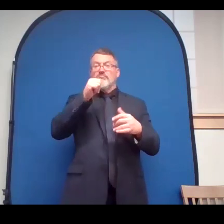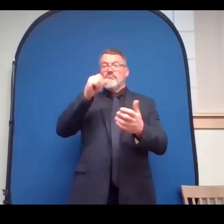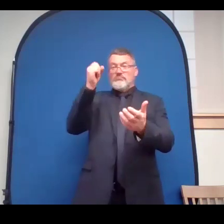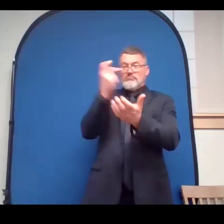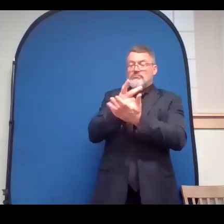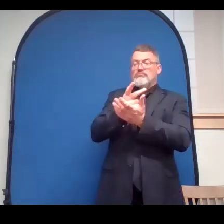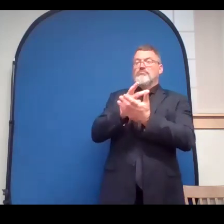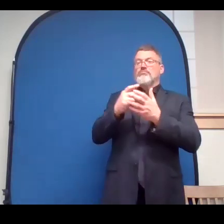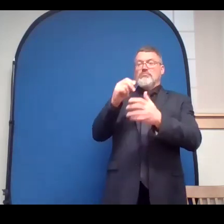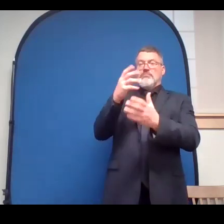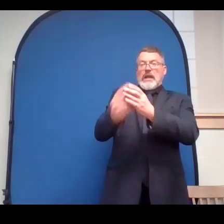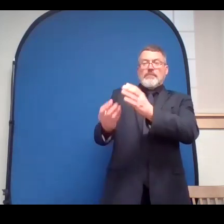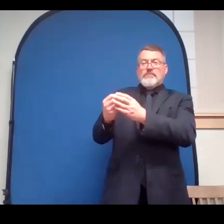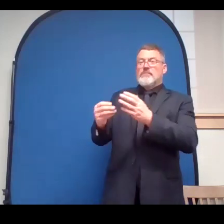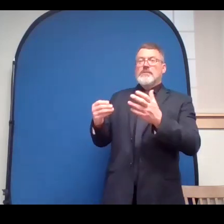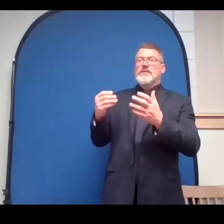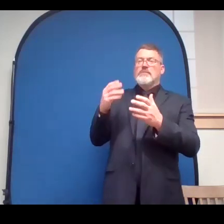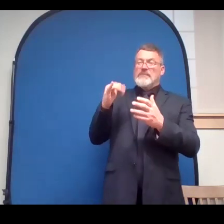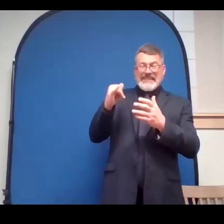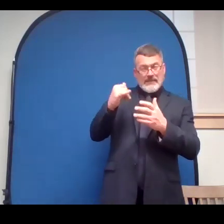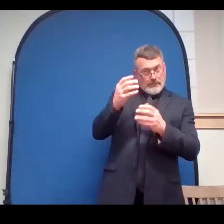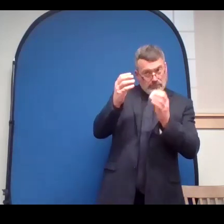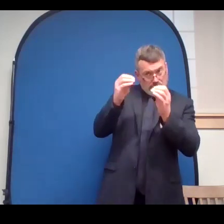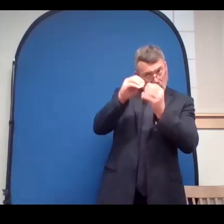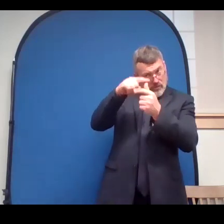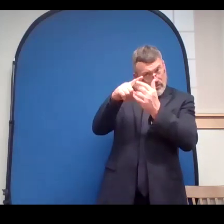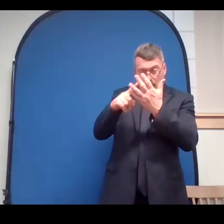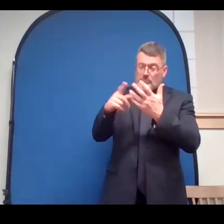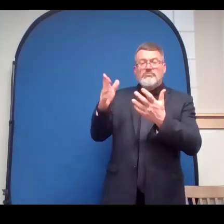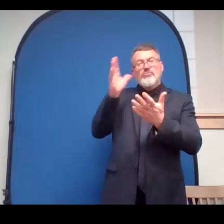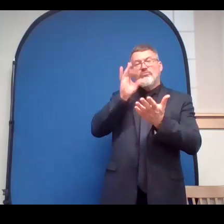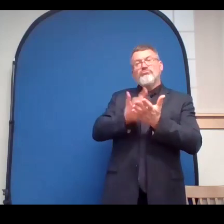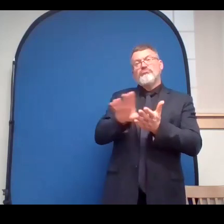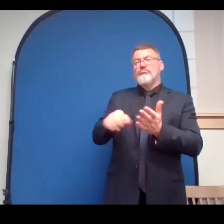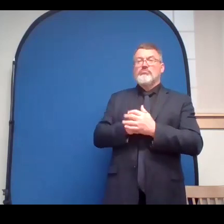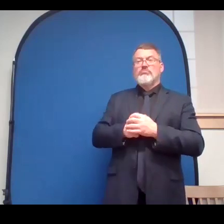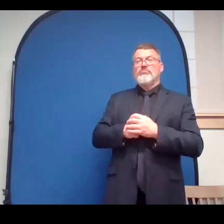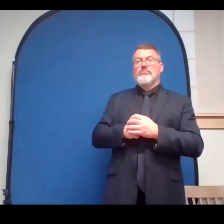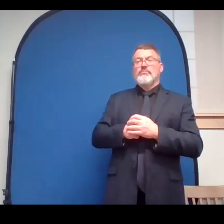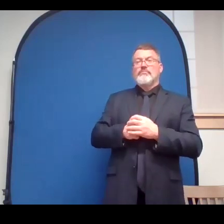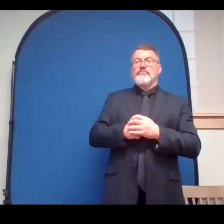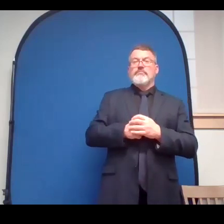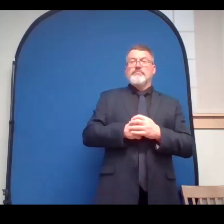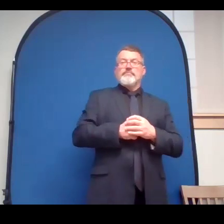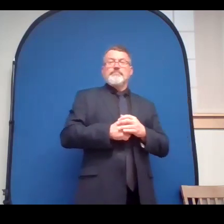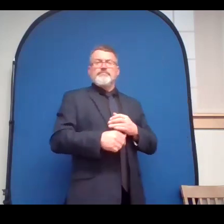out. Do you know whether this had been communicated to Sergeant Card?